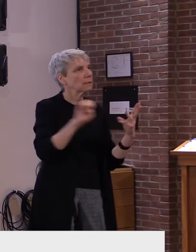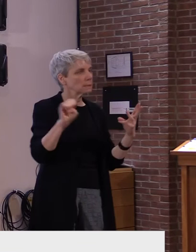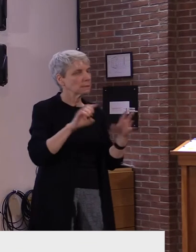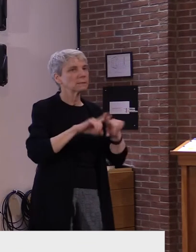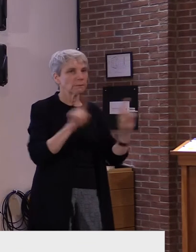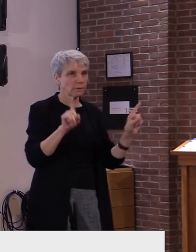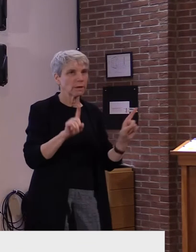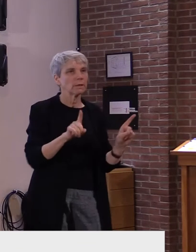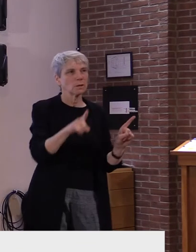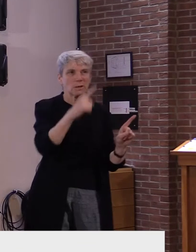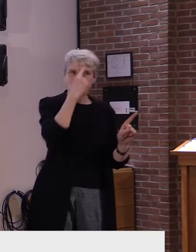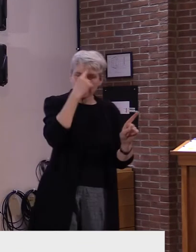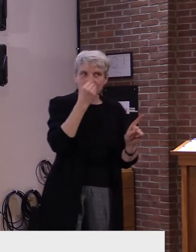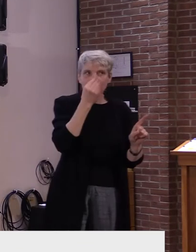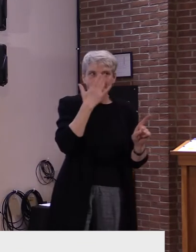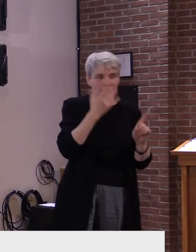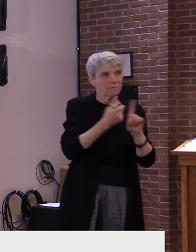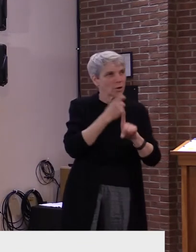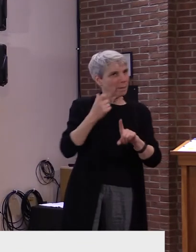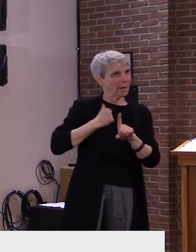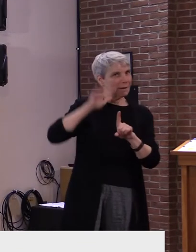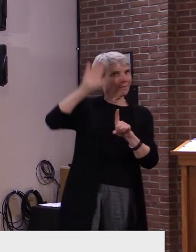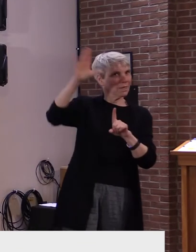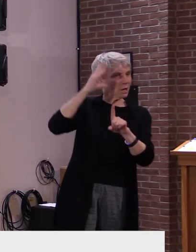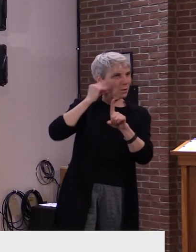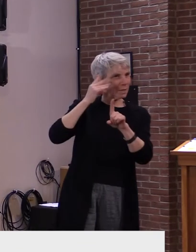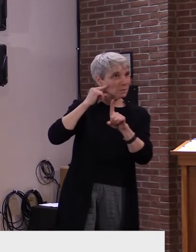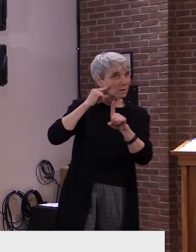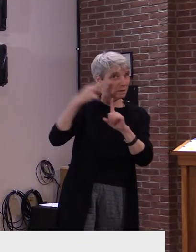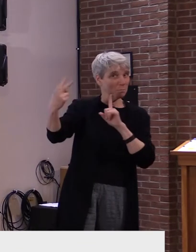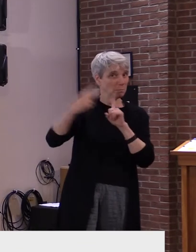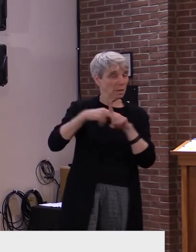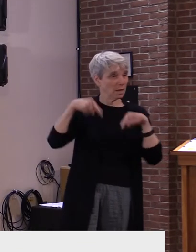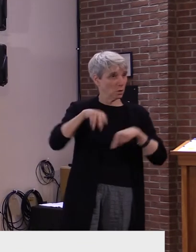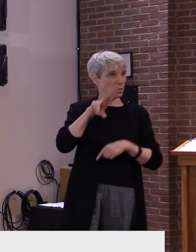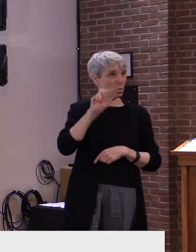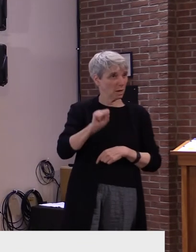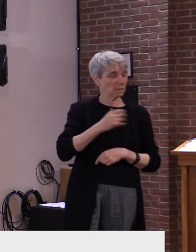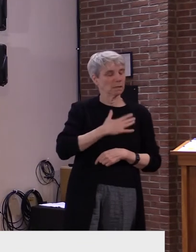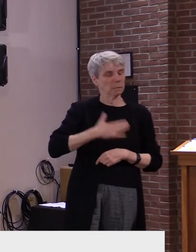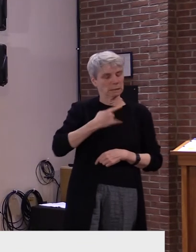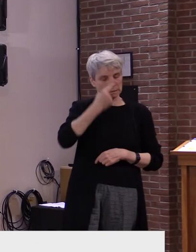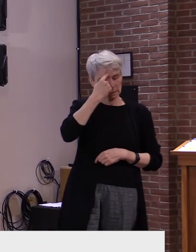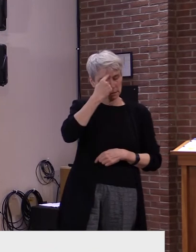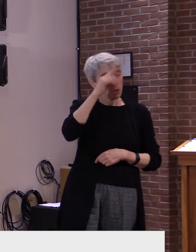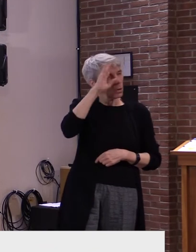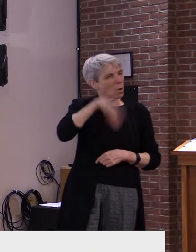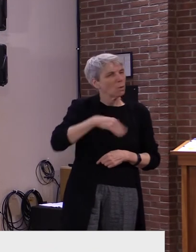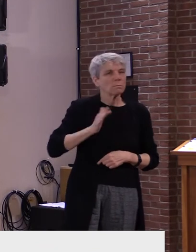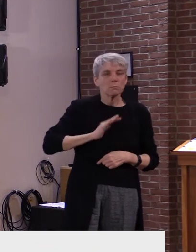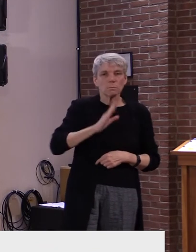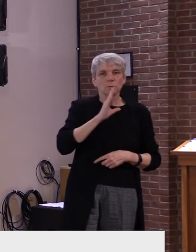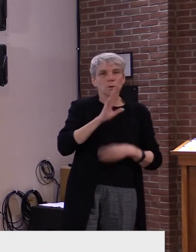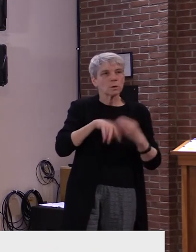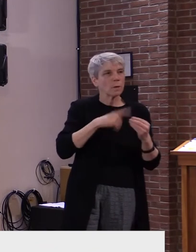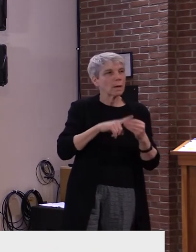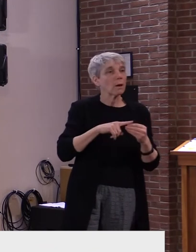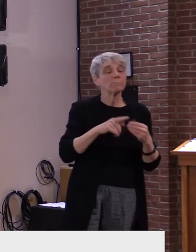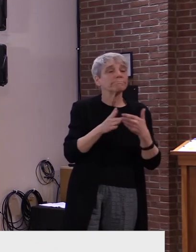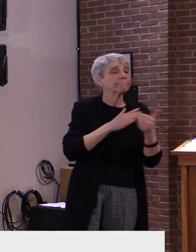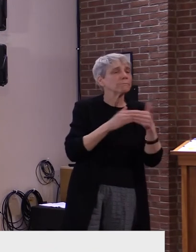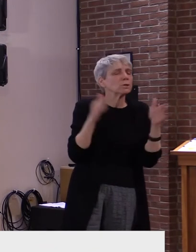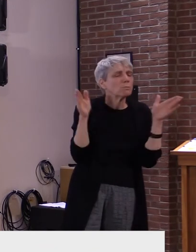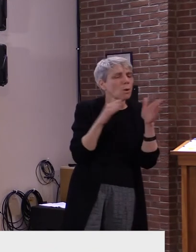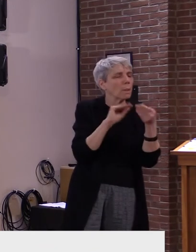concerned about and small indoor gatherings which similarly we're concerned about and thanksgiving combines both of those elements